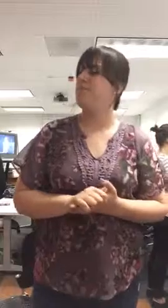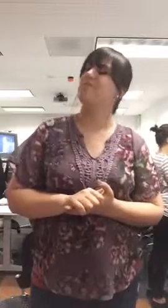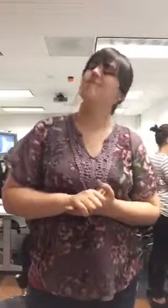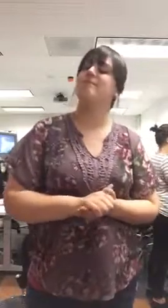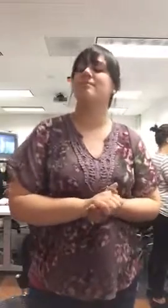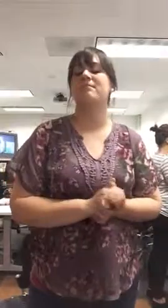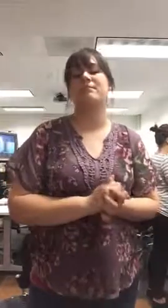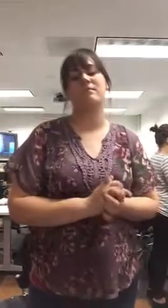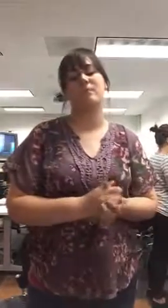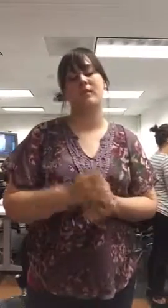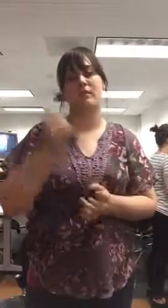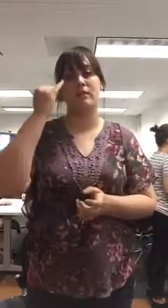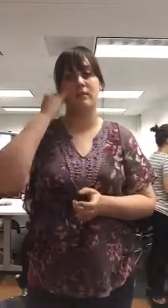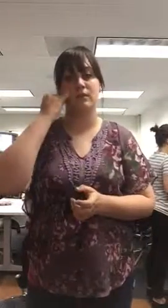So if you look at 20,